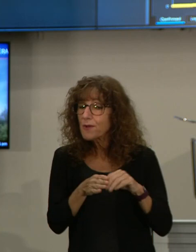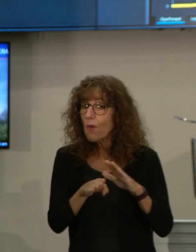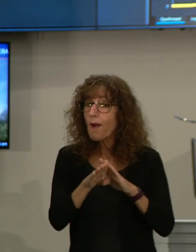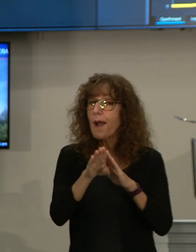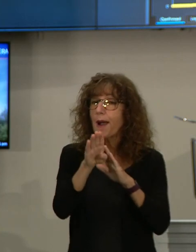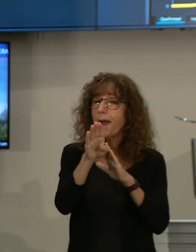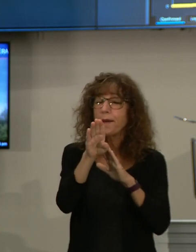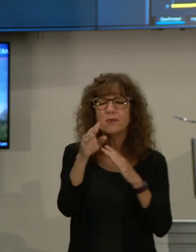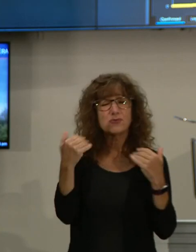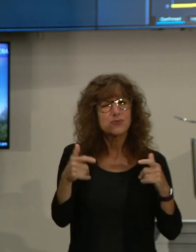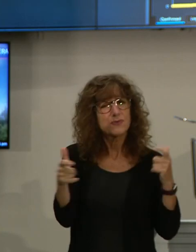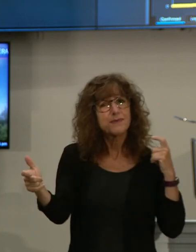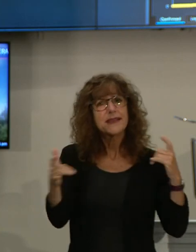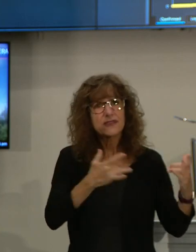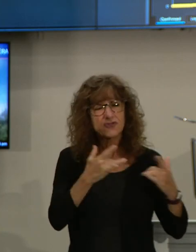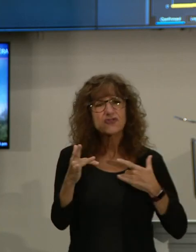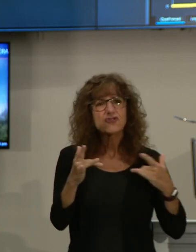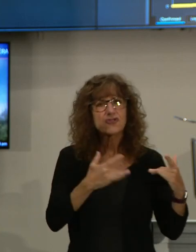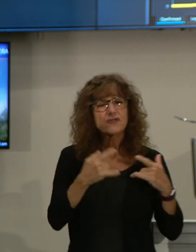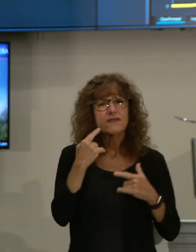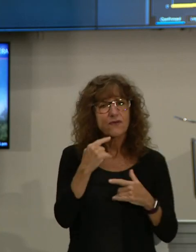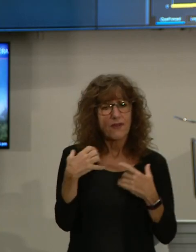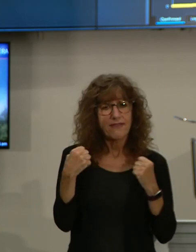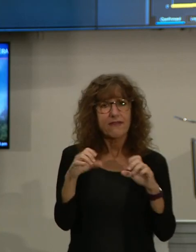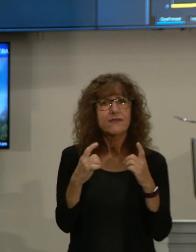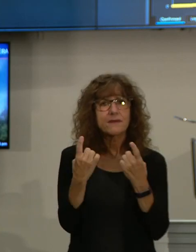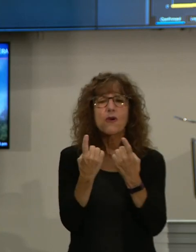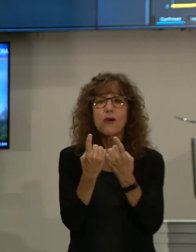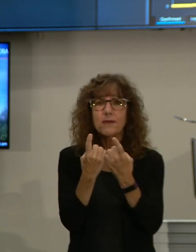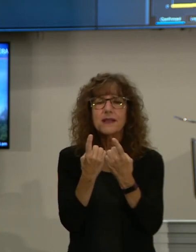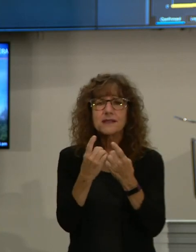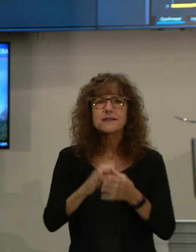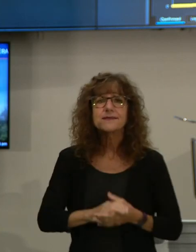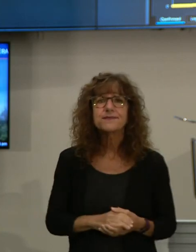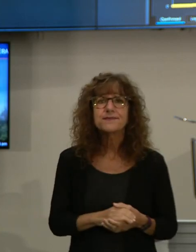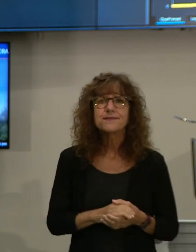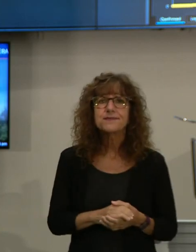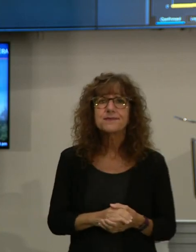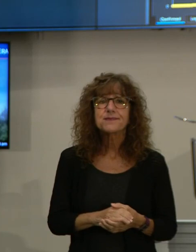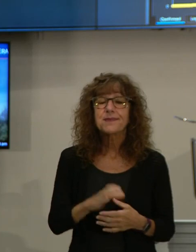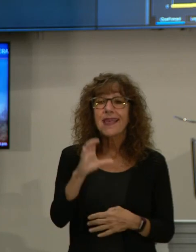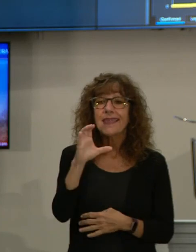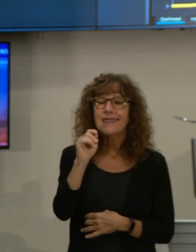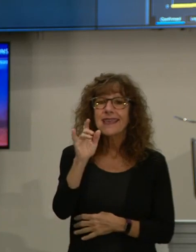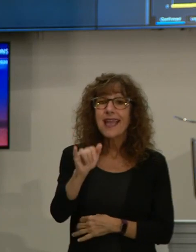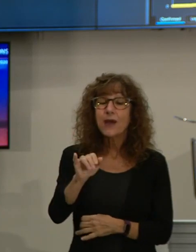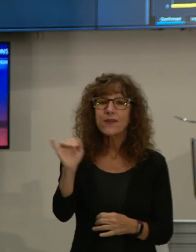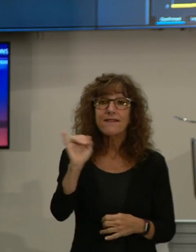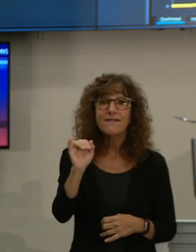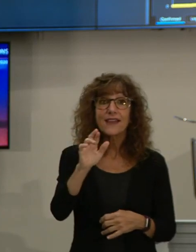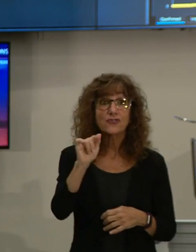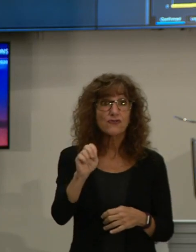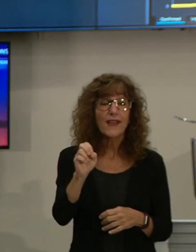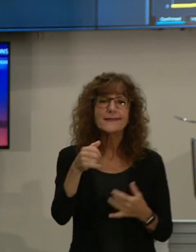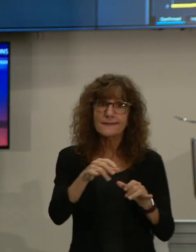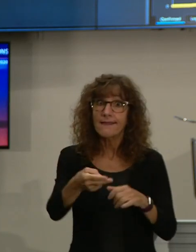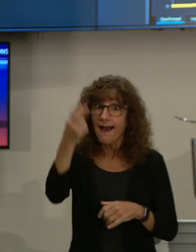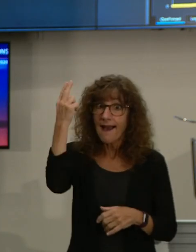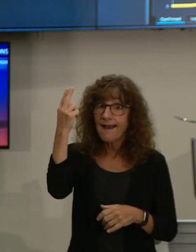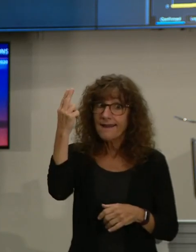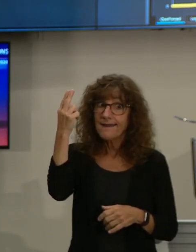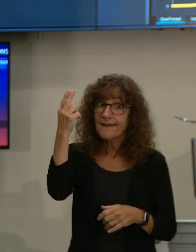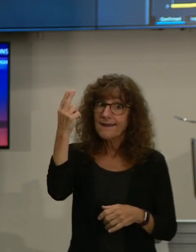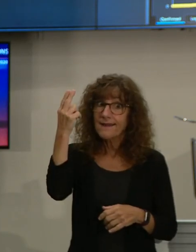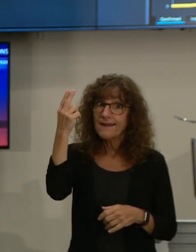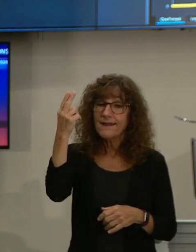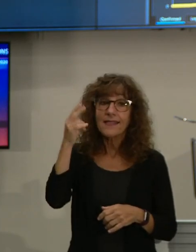is a really big concern for the health department. The county infection rate is still too high.